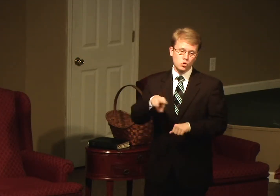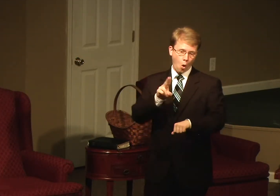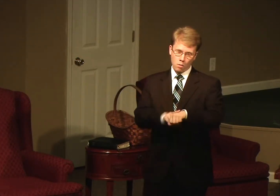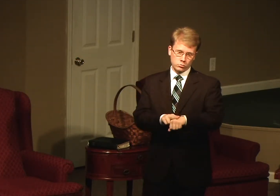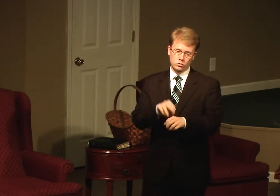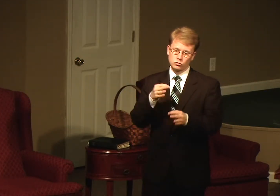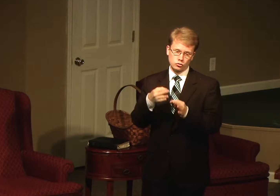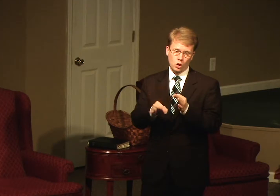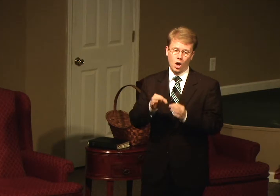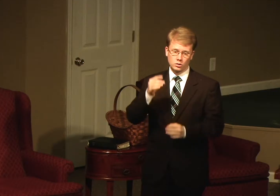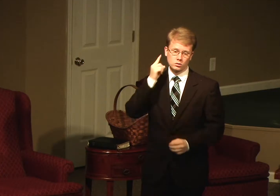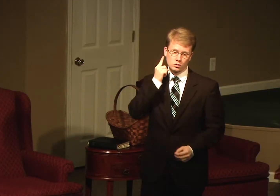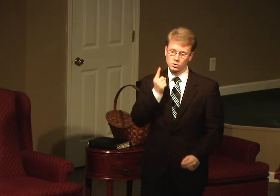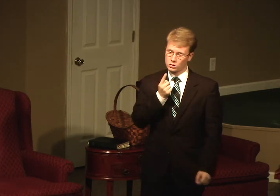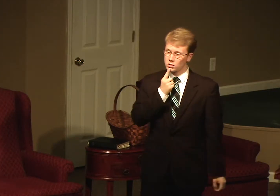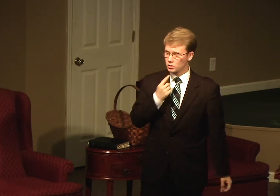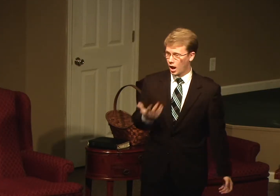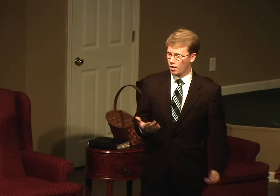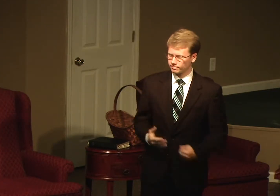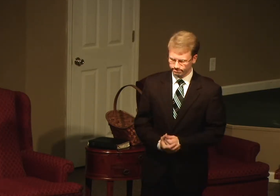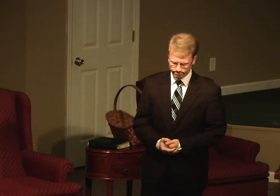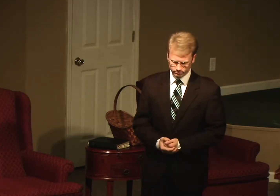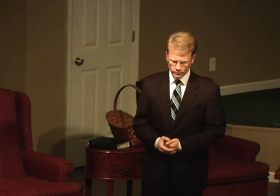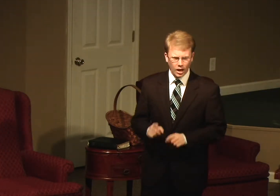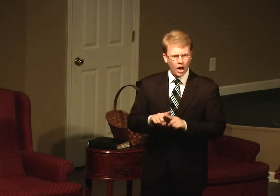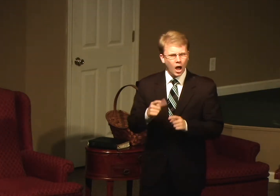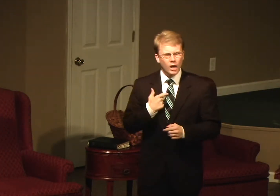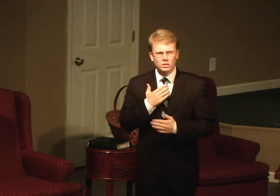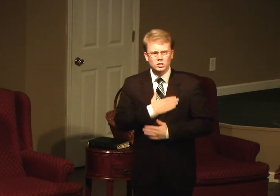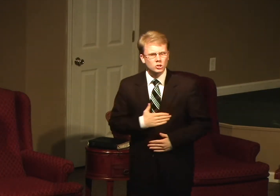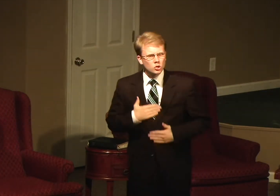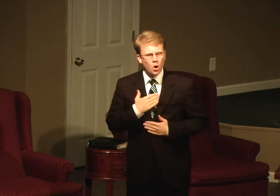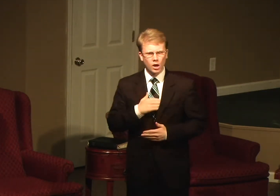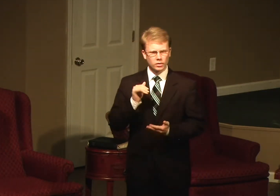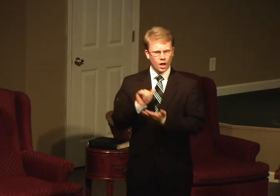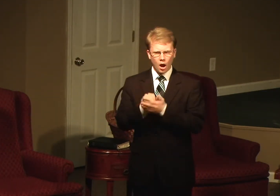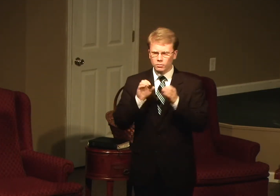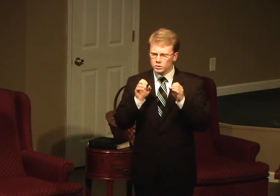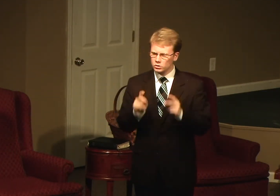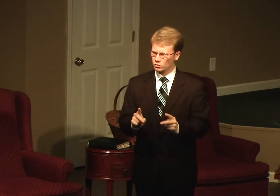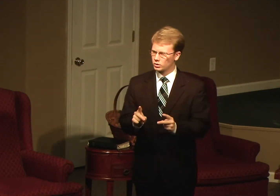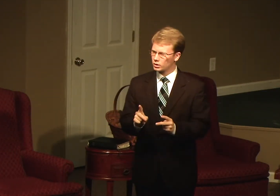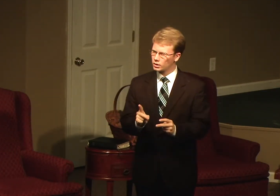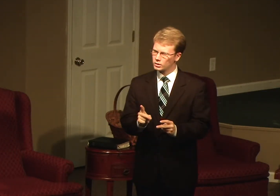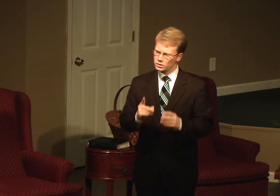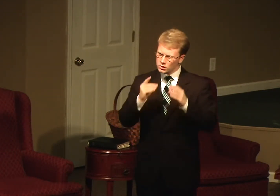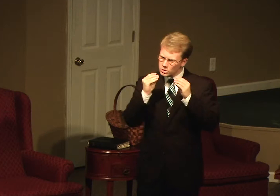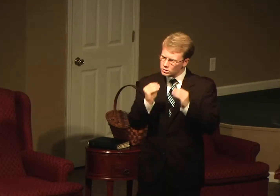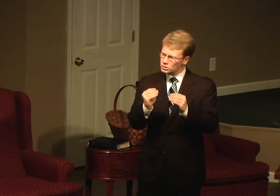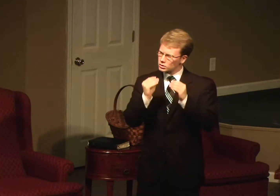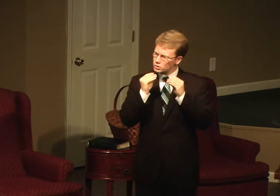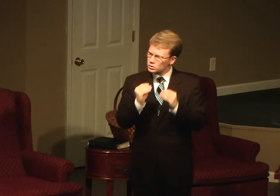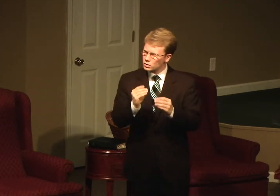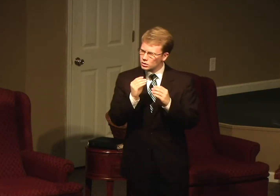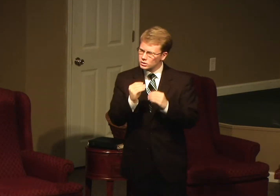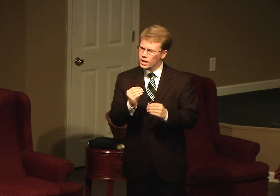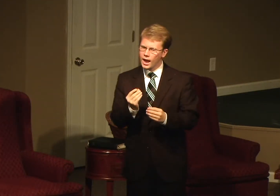but most of them are just deaf. That's it. And I enjoyed my time there, that opportunity to